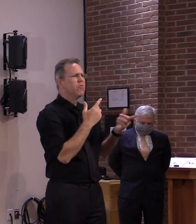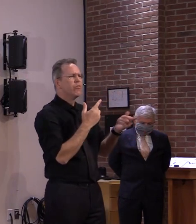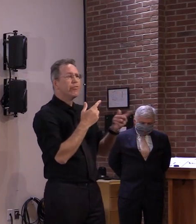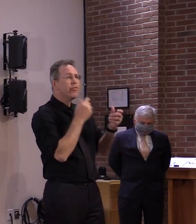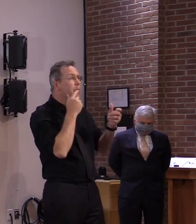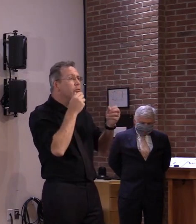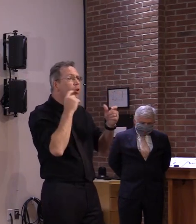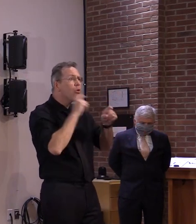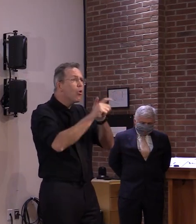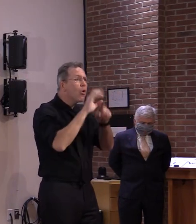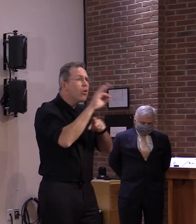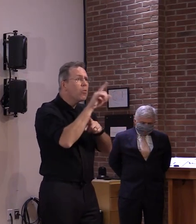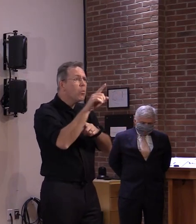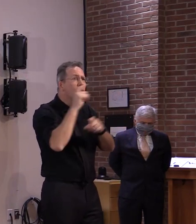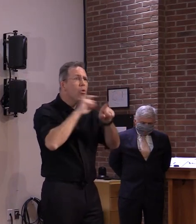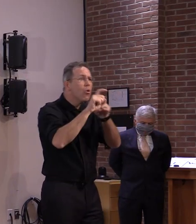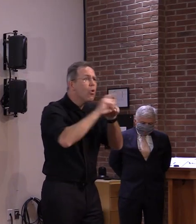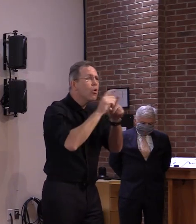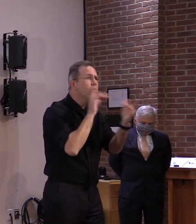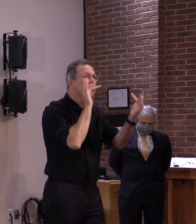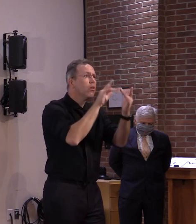I think I lost the second piece of your question.